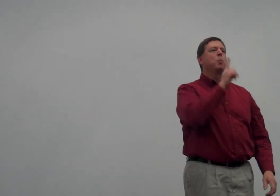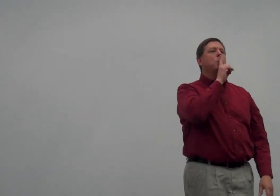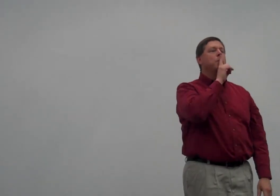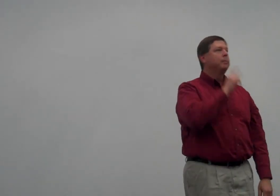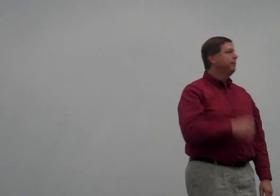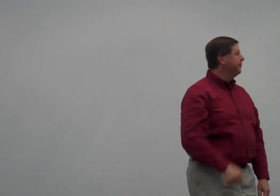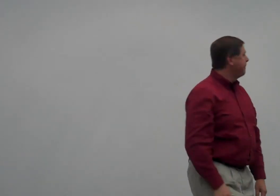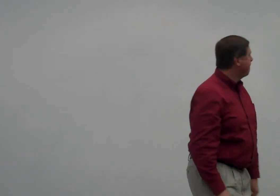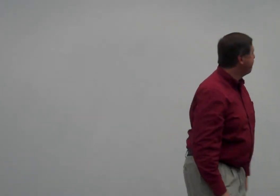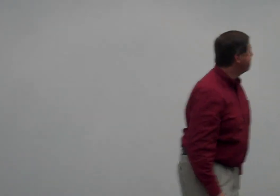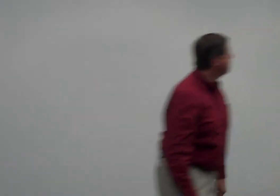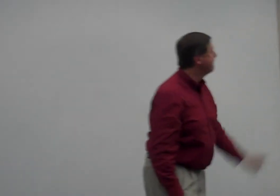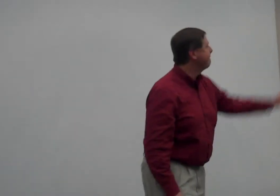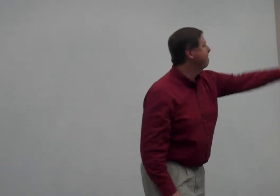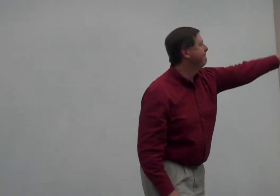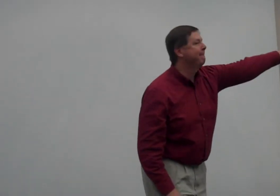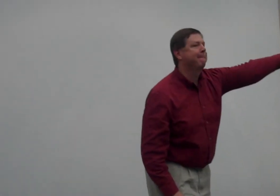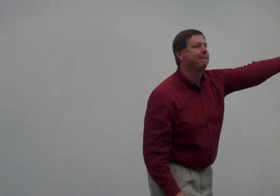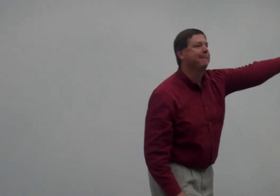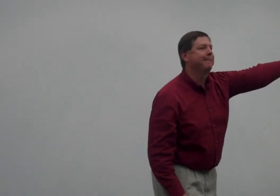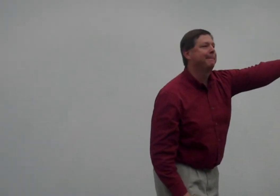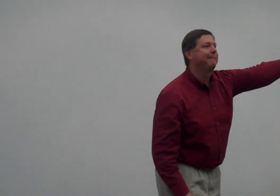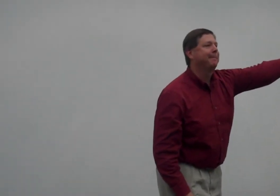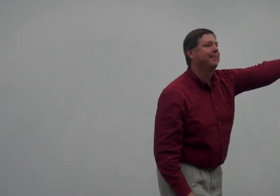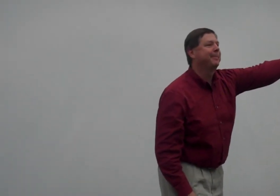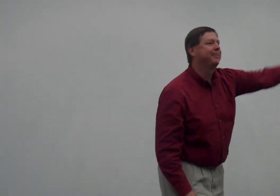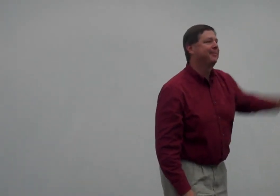Nine. Oh.